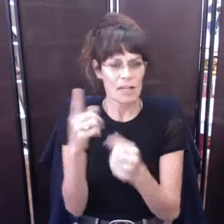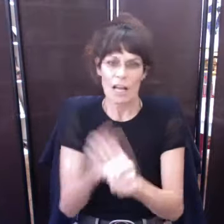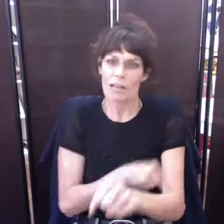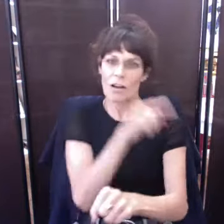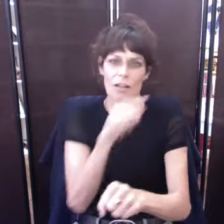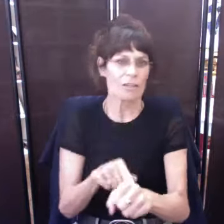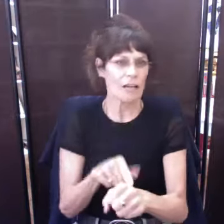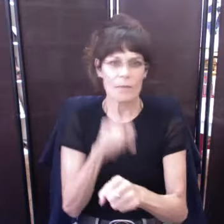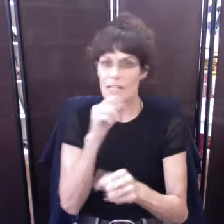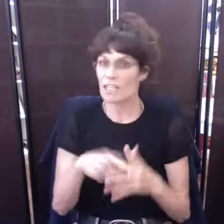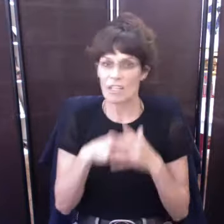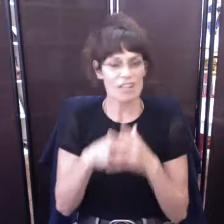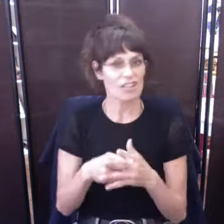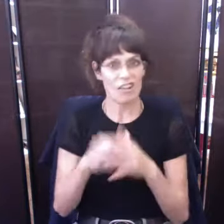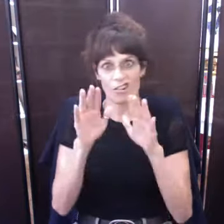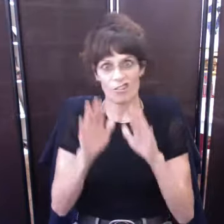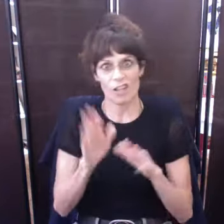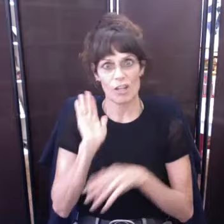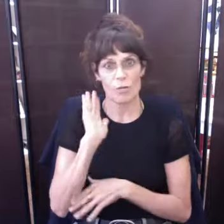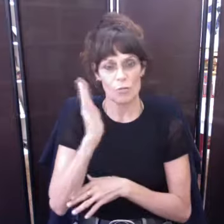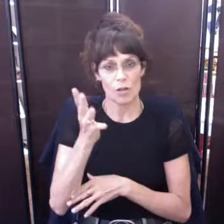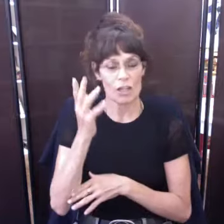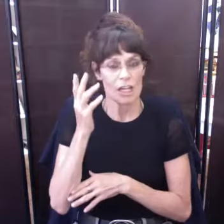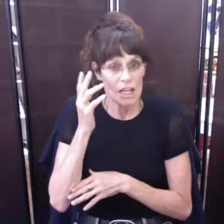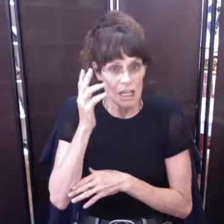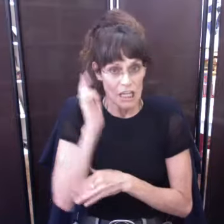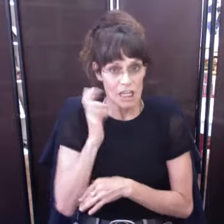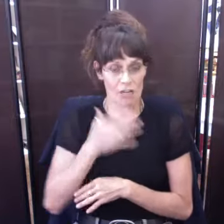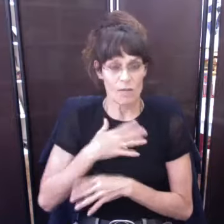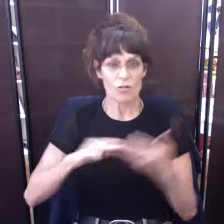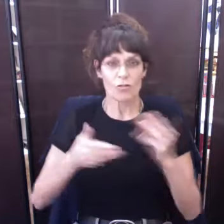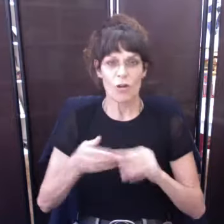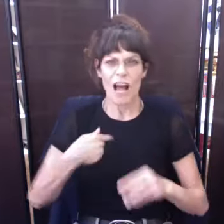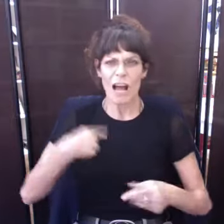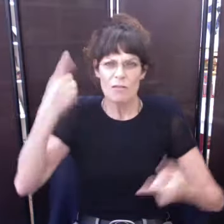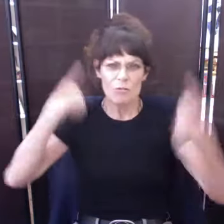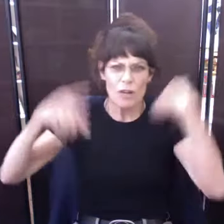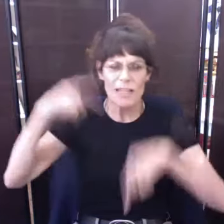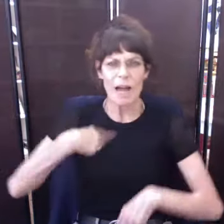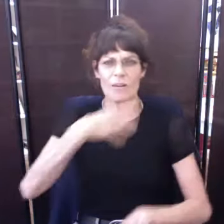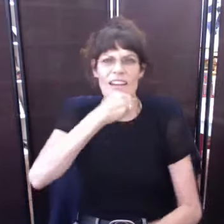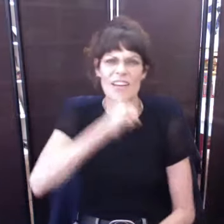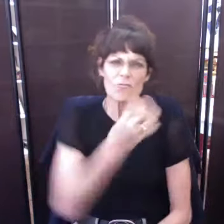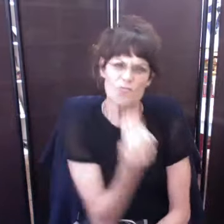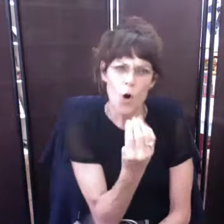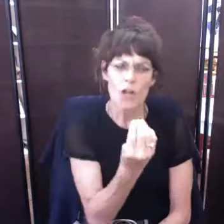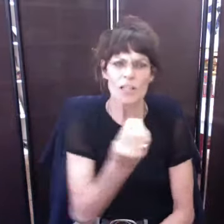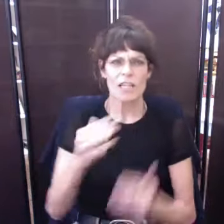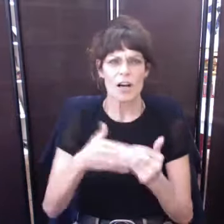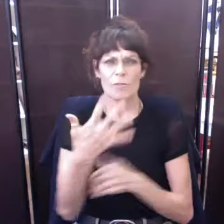start out great, which you're going to hear, but yeah, it's crazy. I was 14 turning 15. I was in a psychiatric ward,